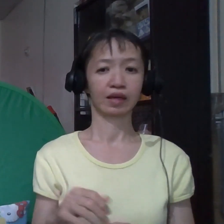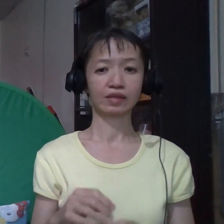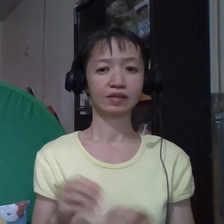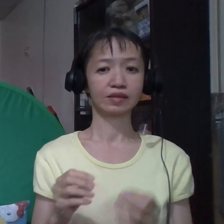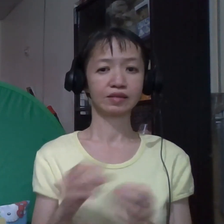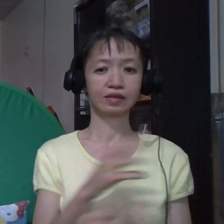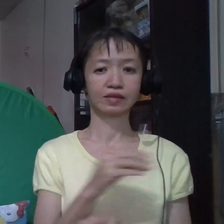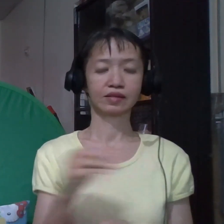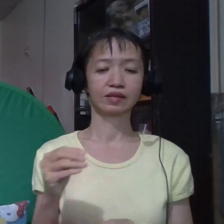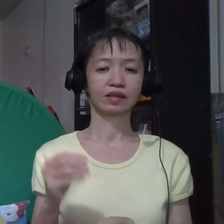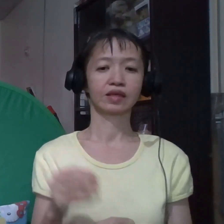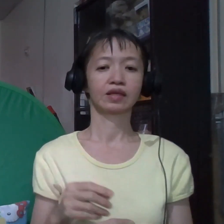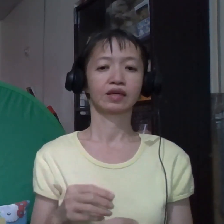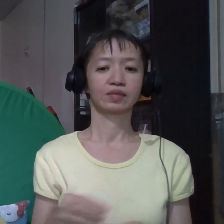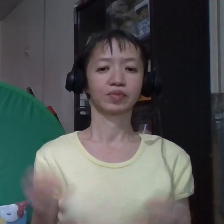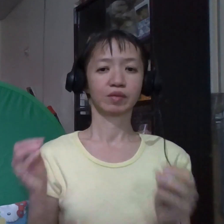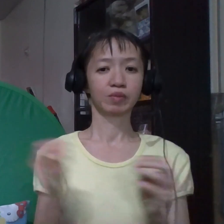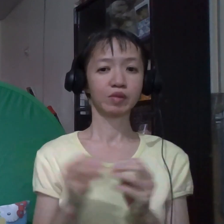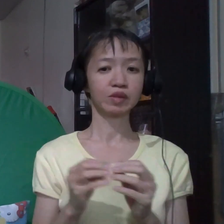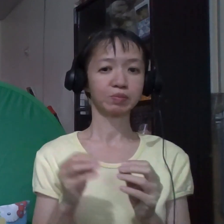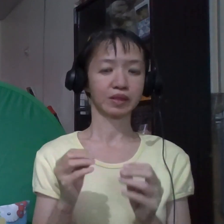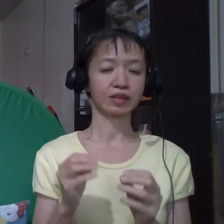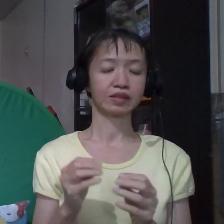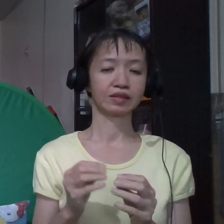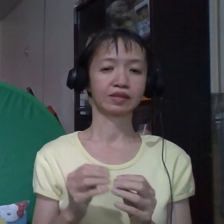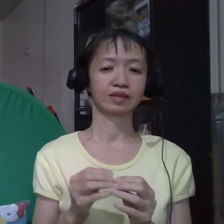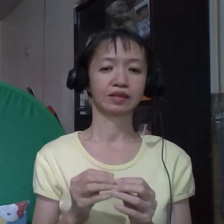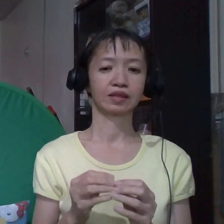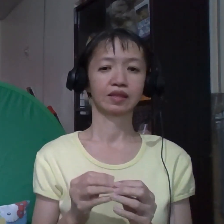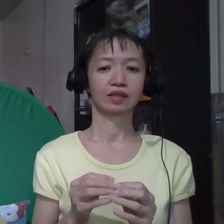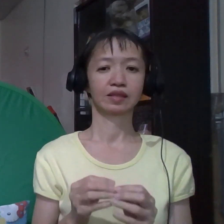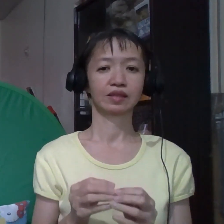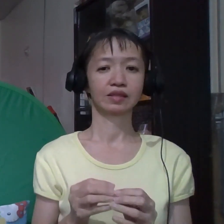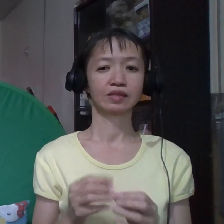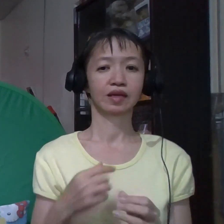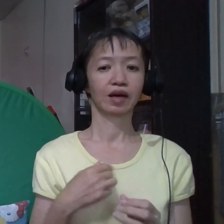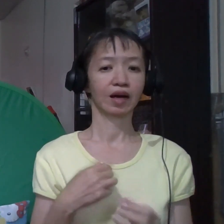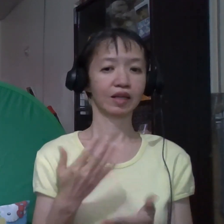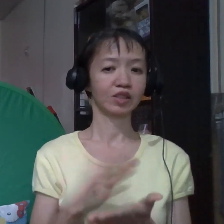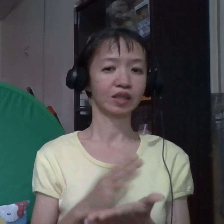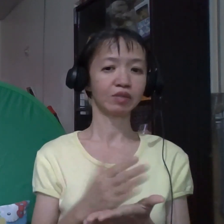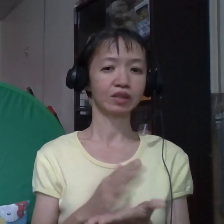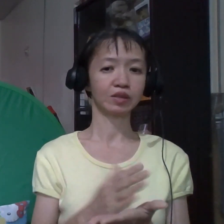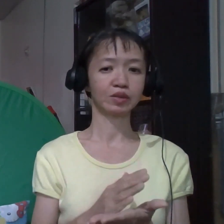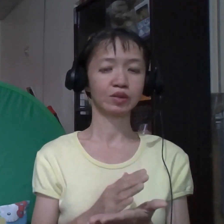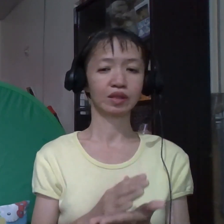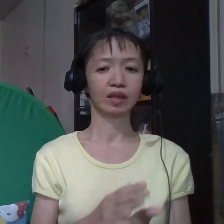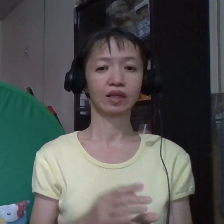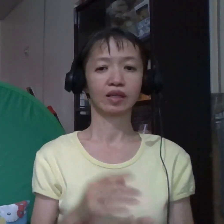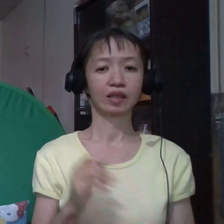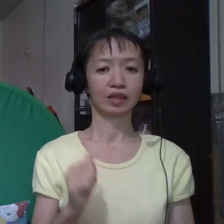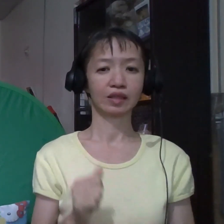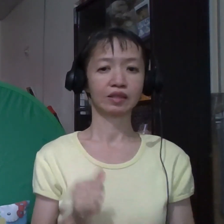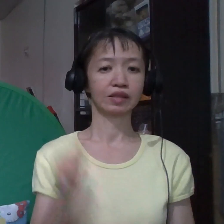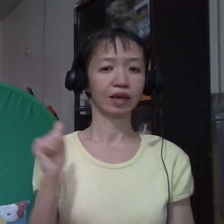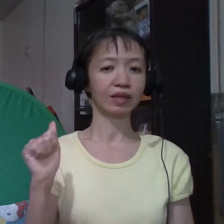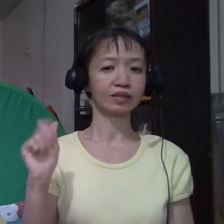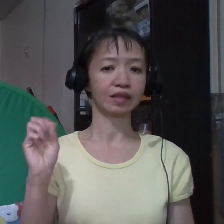And the bonus part is I'll share with you in